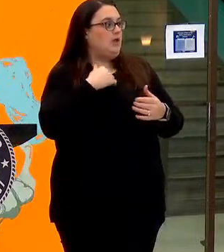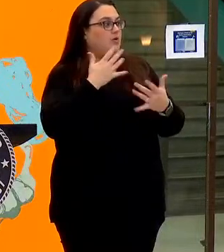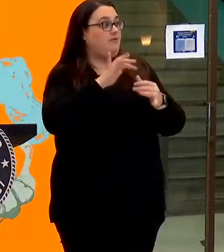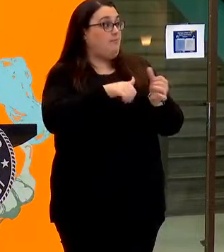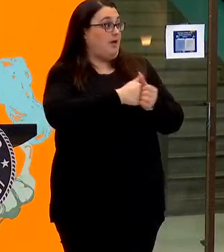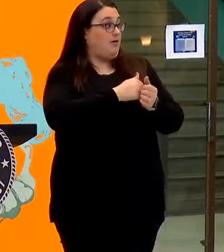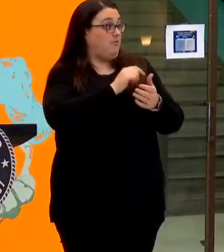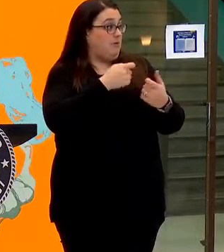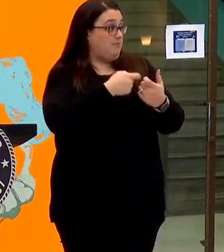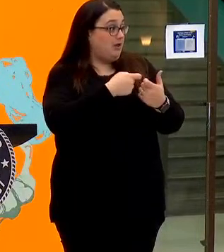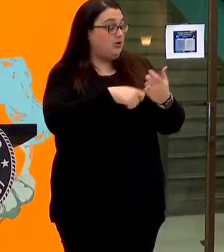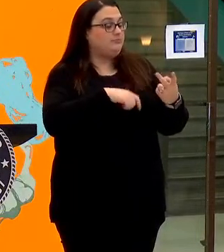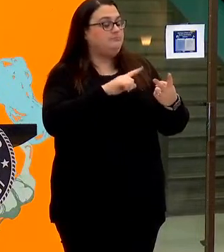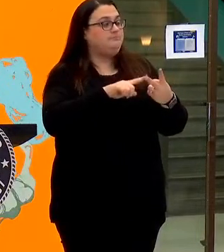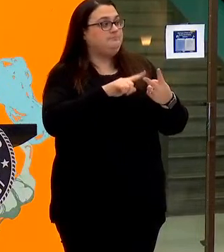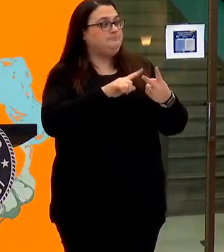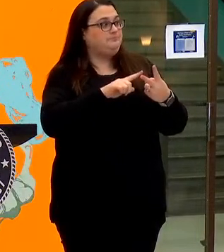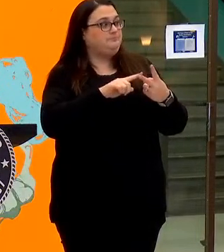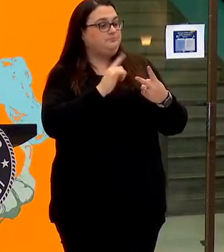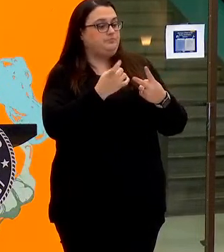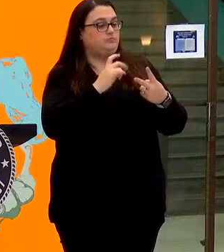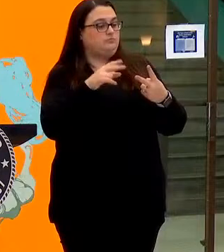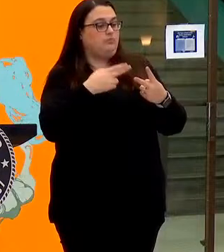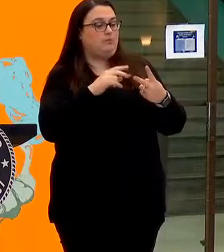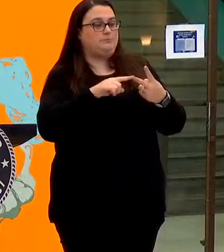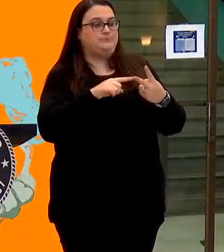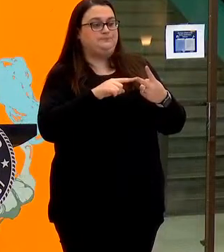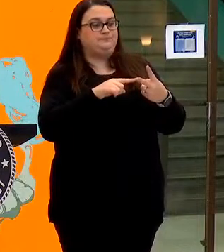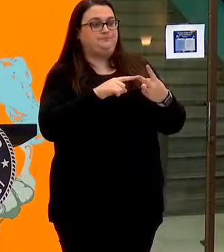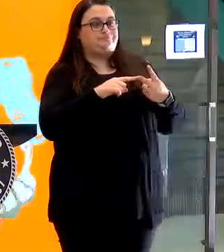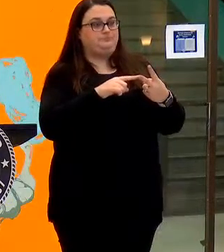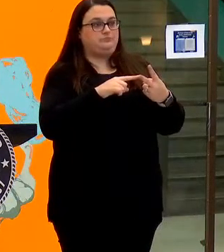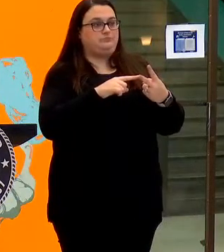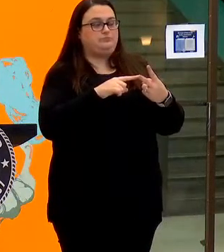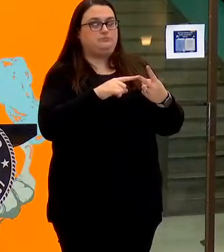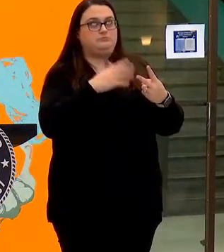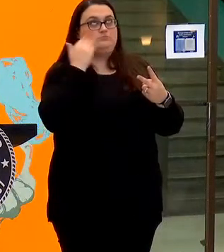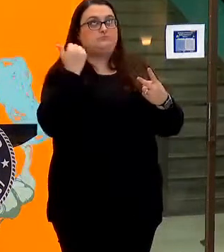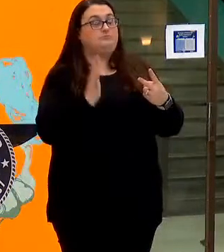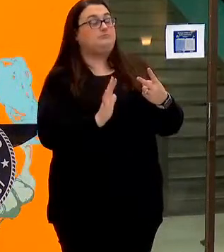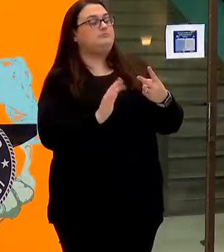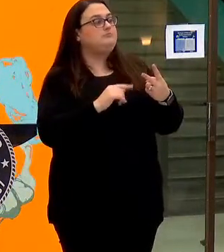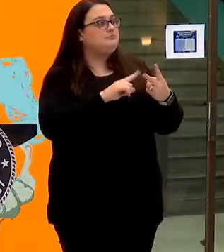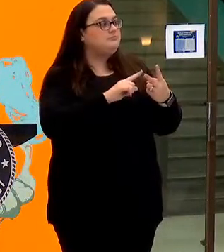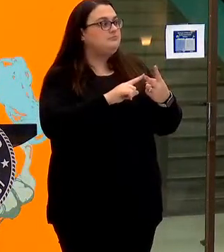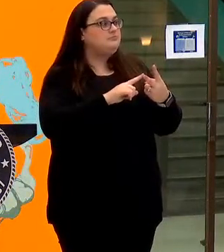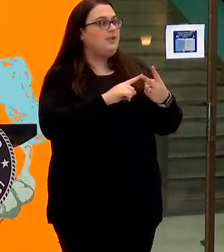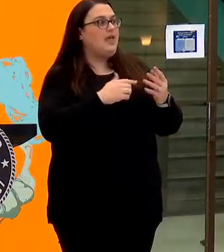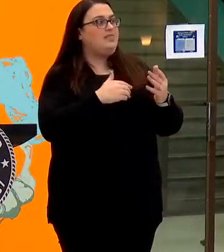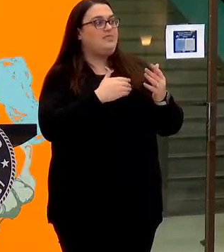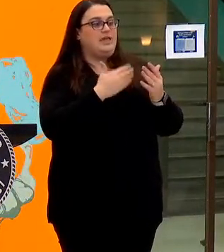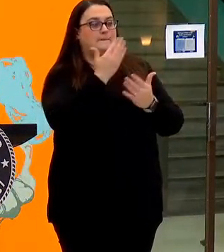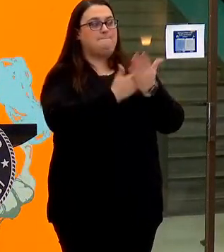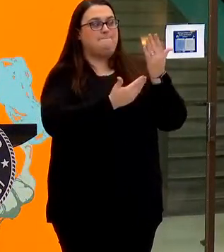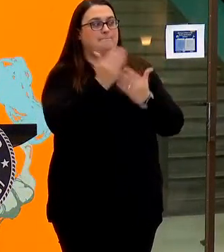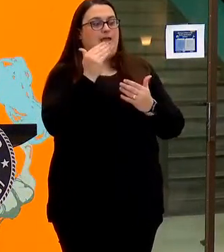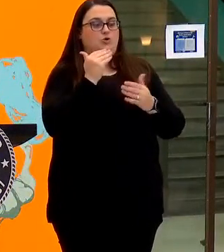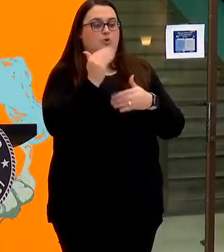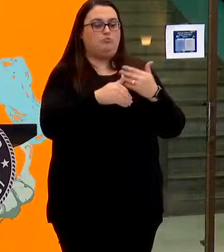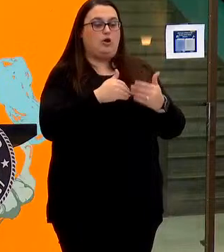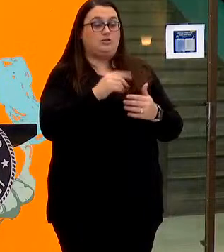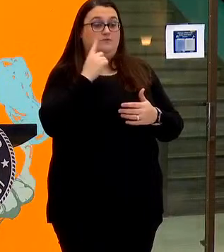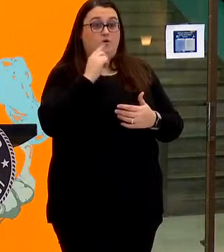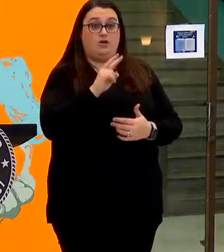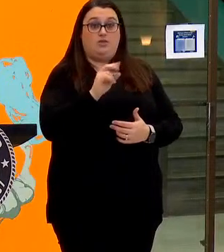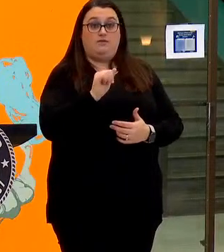in place. The second was a question about, I forget, sorry. The manual process to turn off the valves